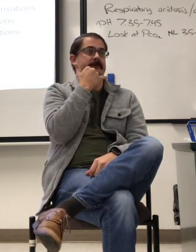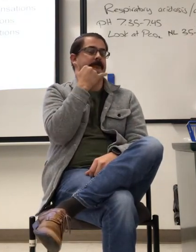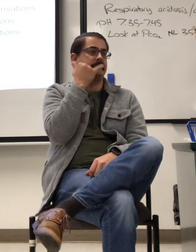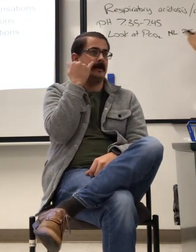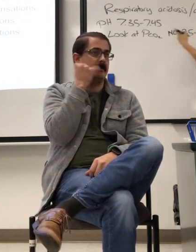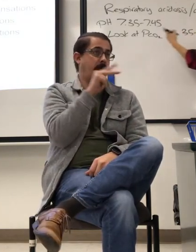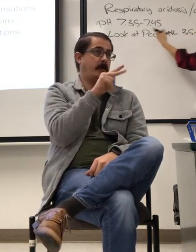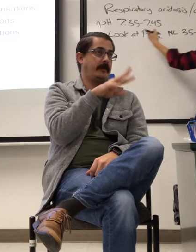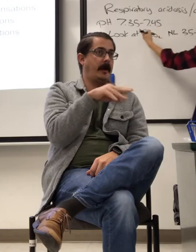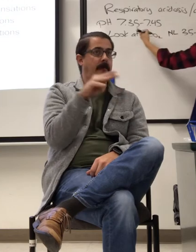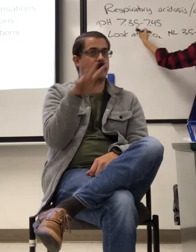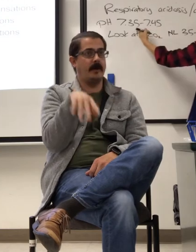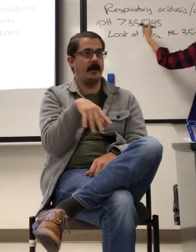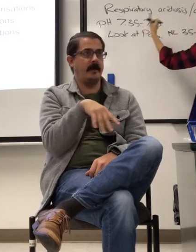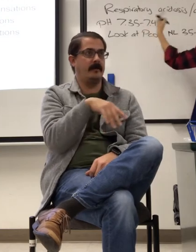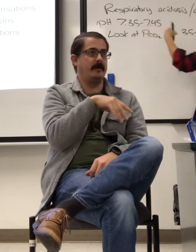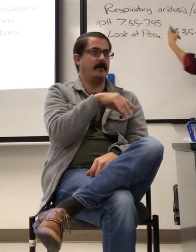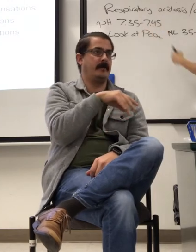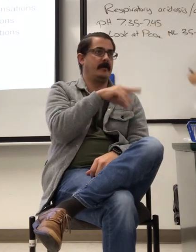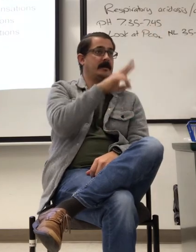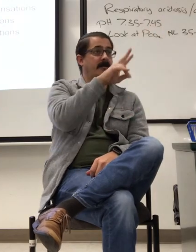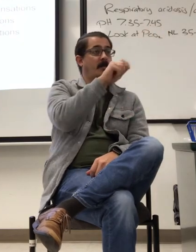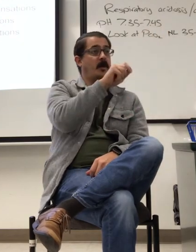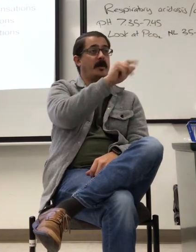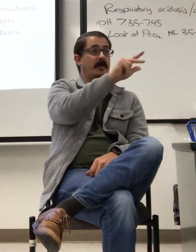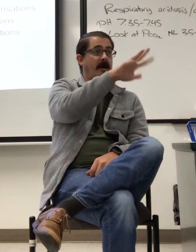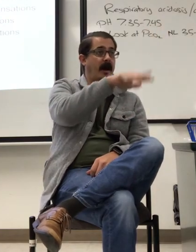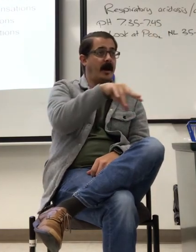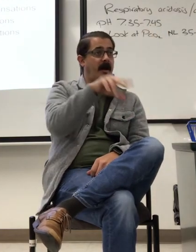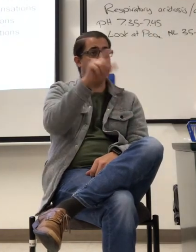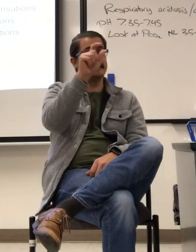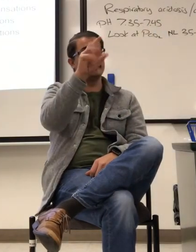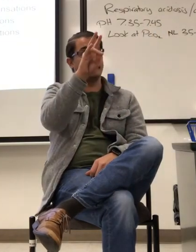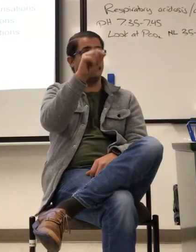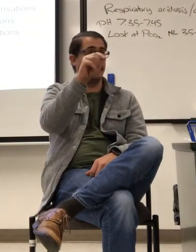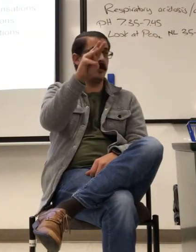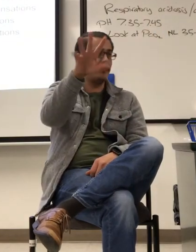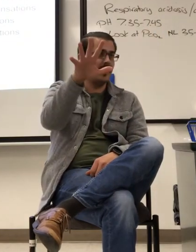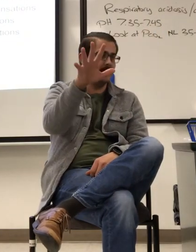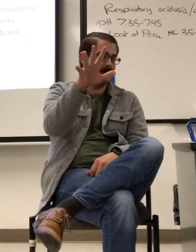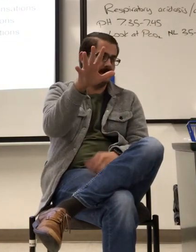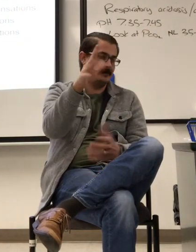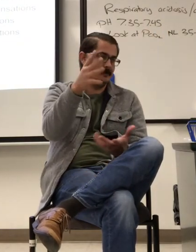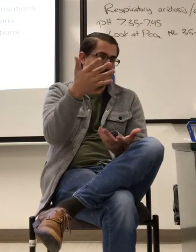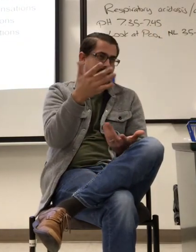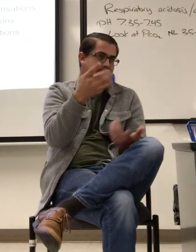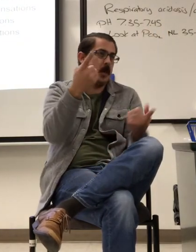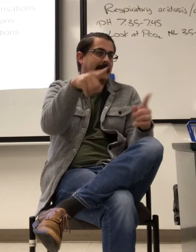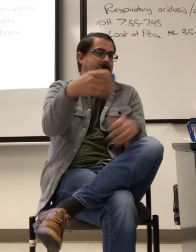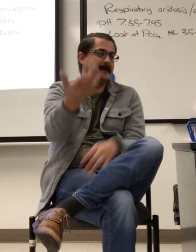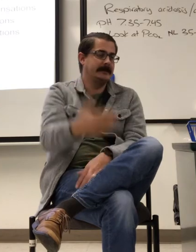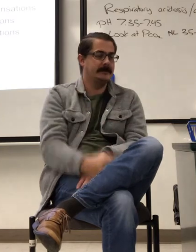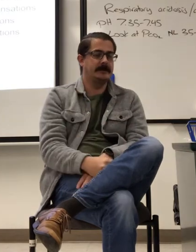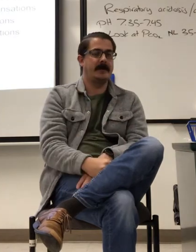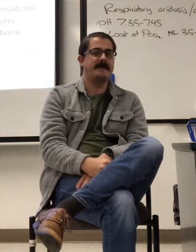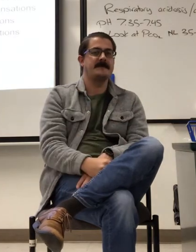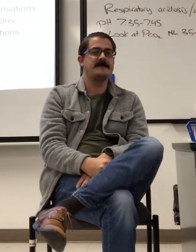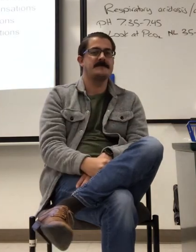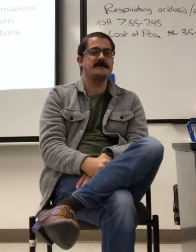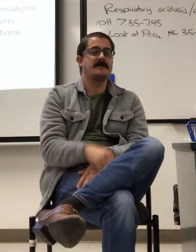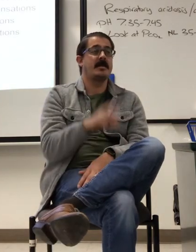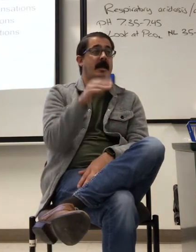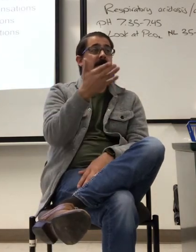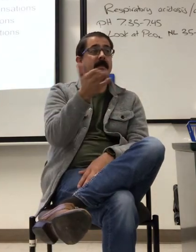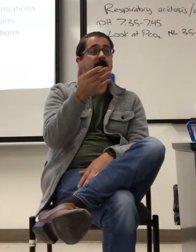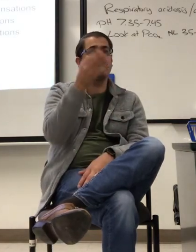35, 45, and 7.35, 7.45 for the pH. That's just a coincidence. But that's the